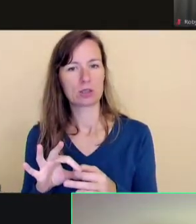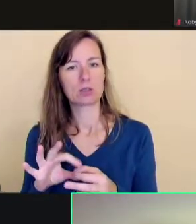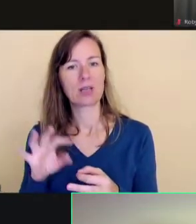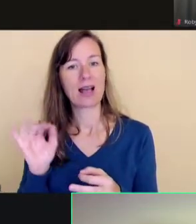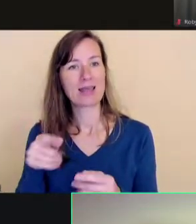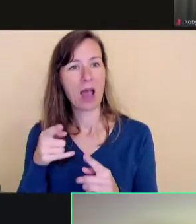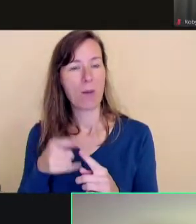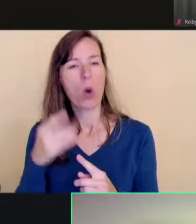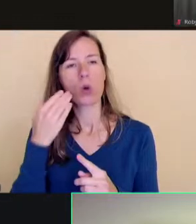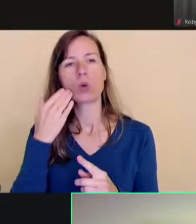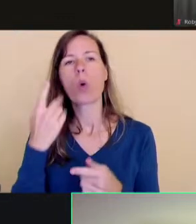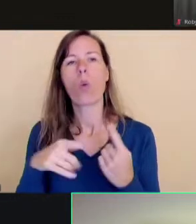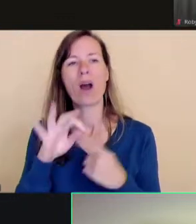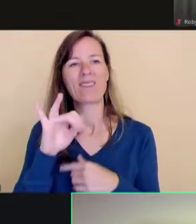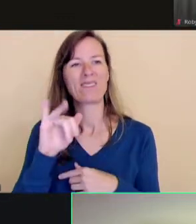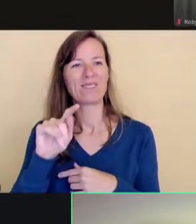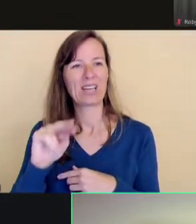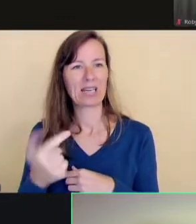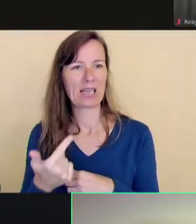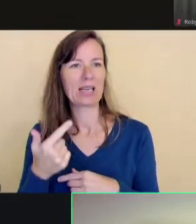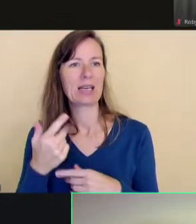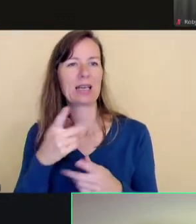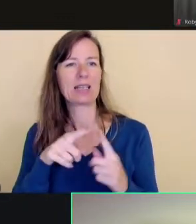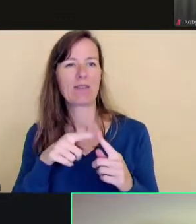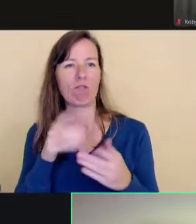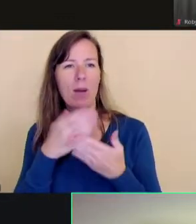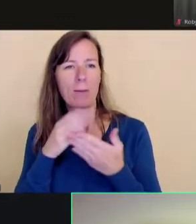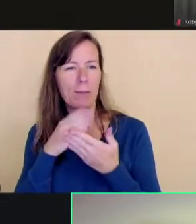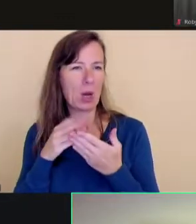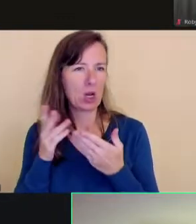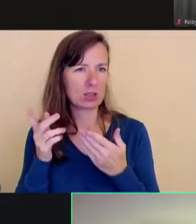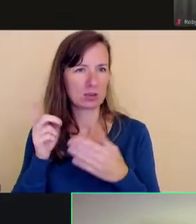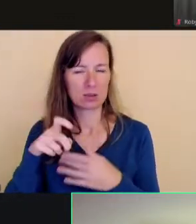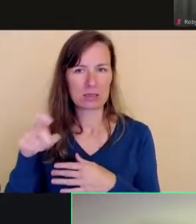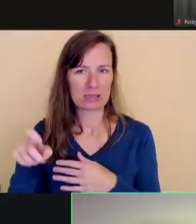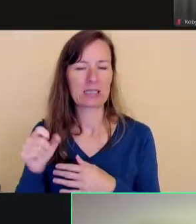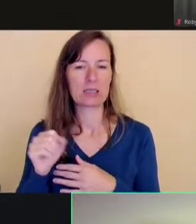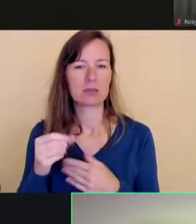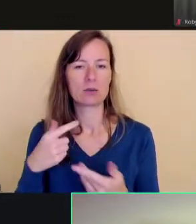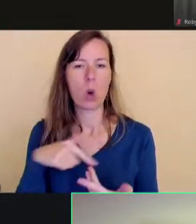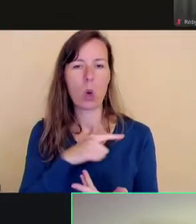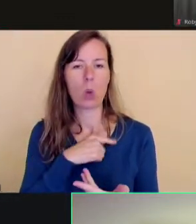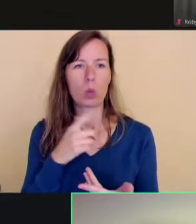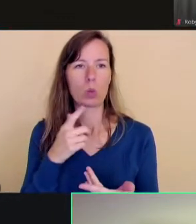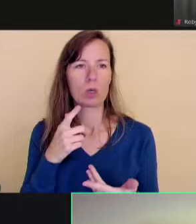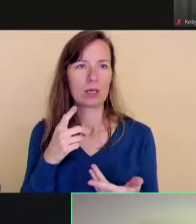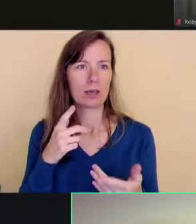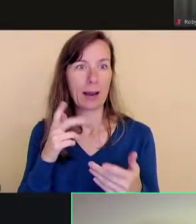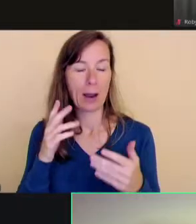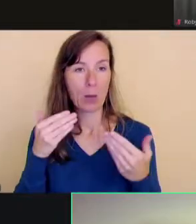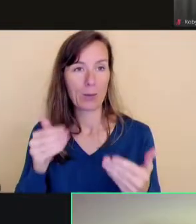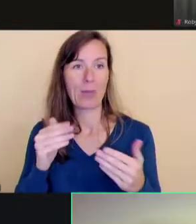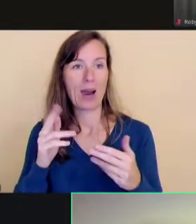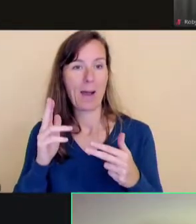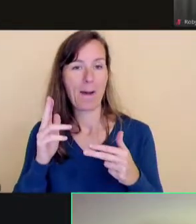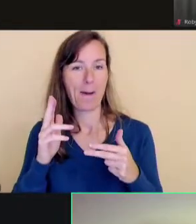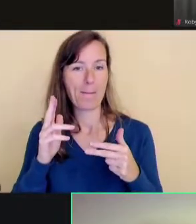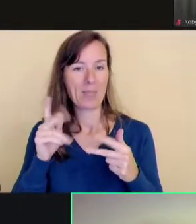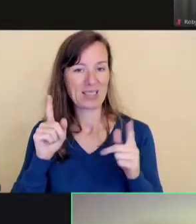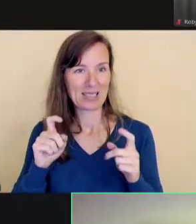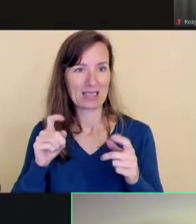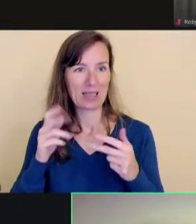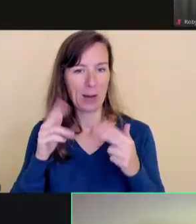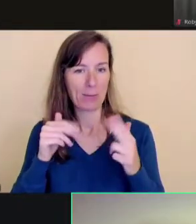and pieces we needed. We cut and fit. We actually test fit and built the system. We